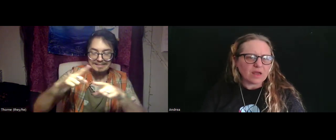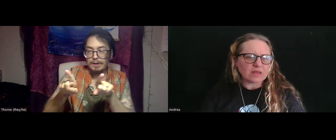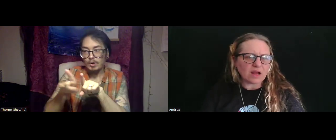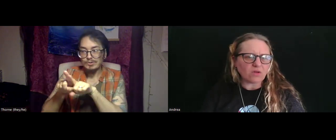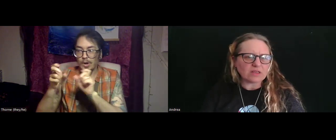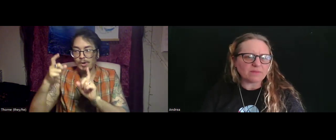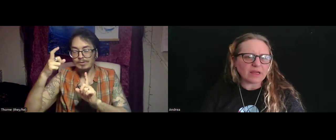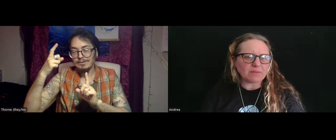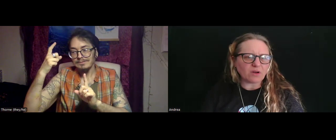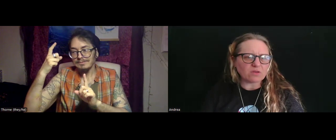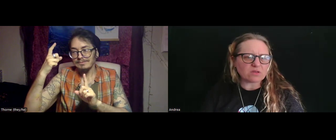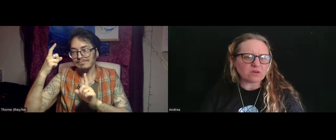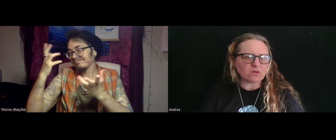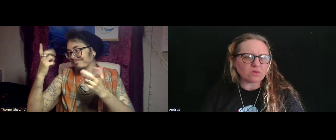it's not only debate, but also